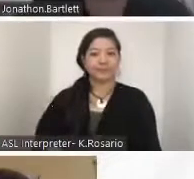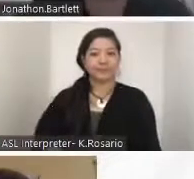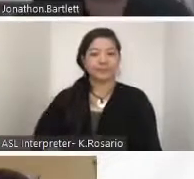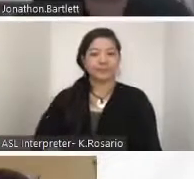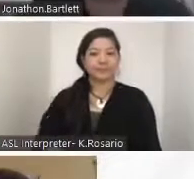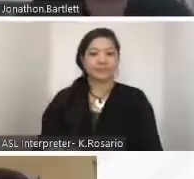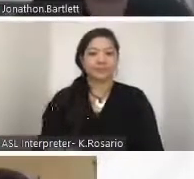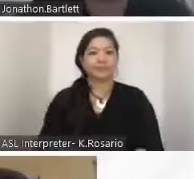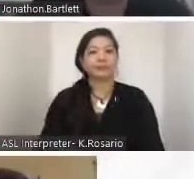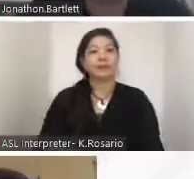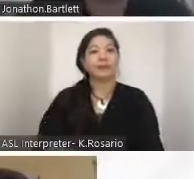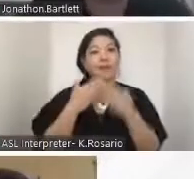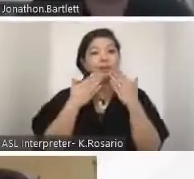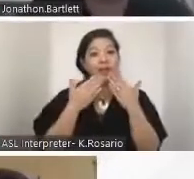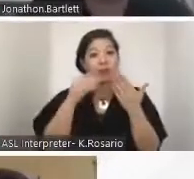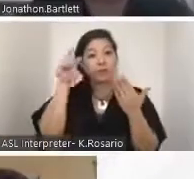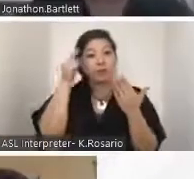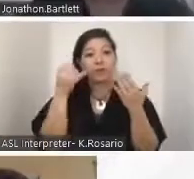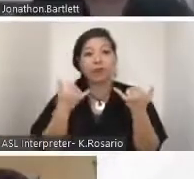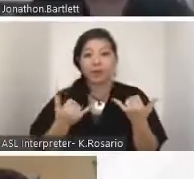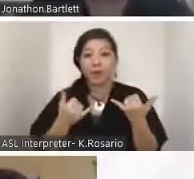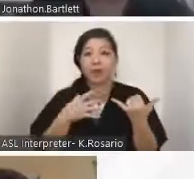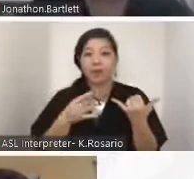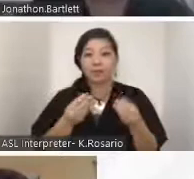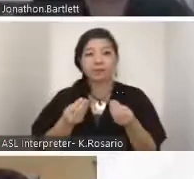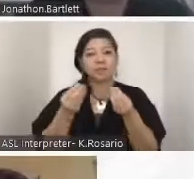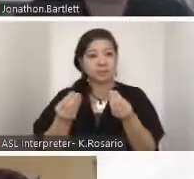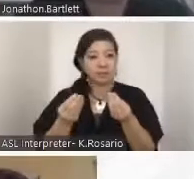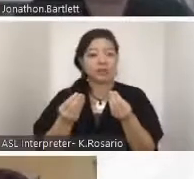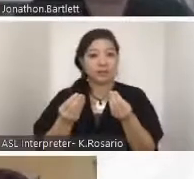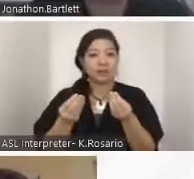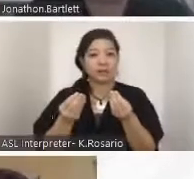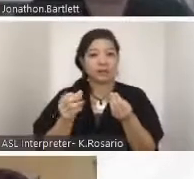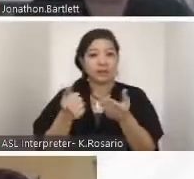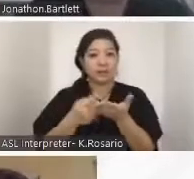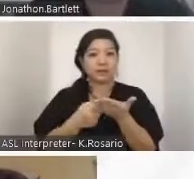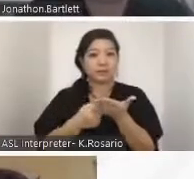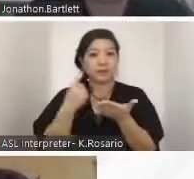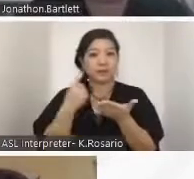Thank you, Governor. I now like to give the floor to Speaker Tina Roseminia Barnes.